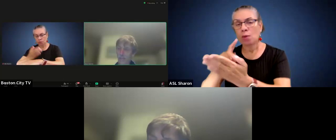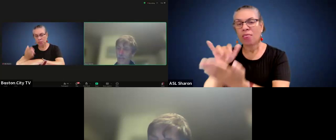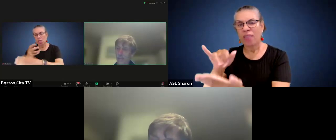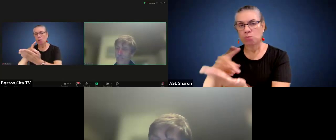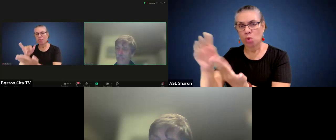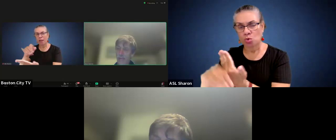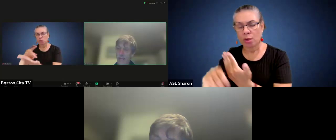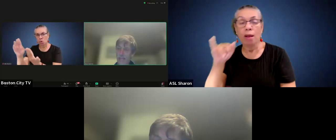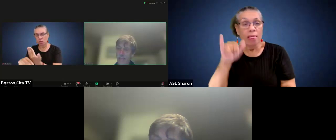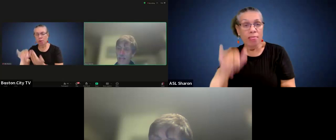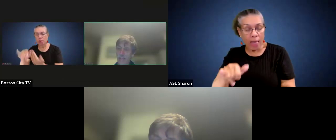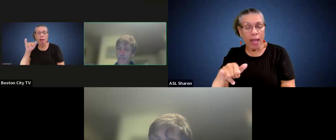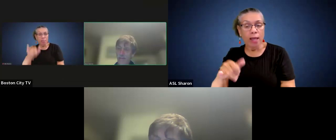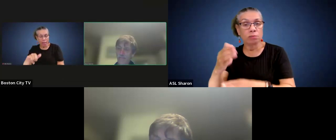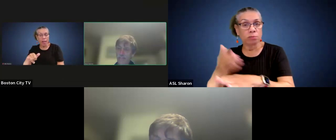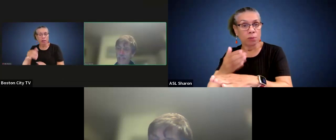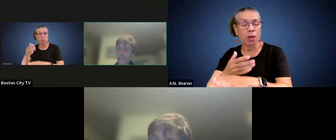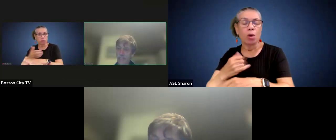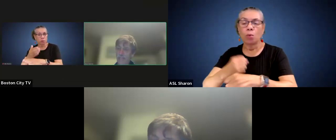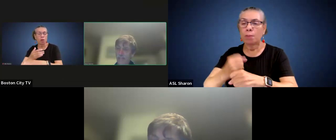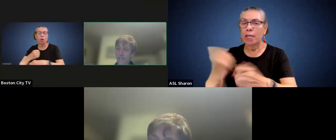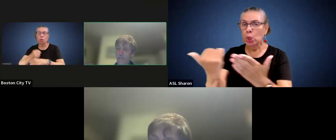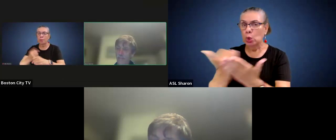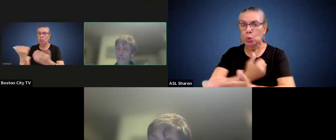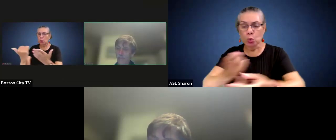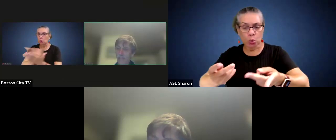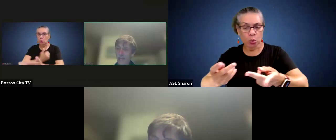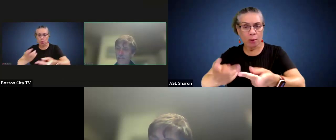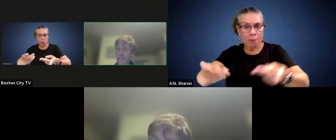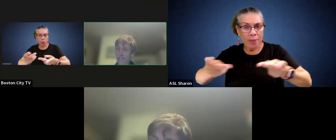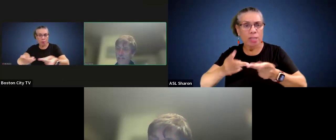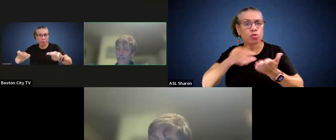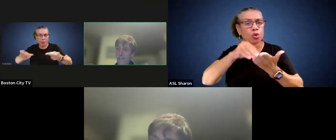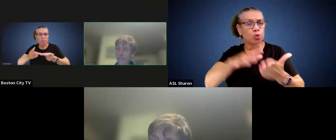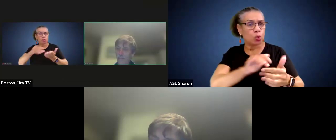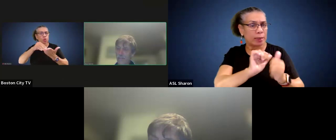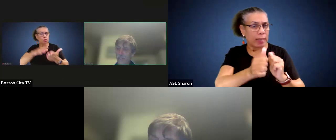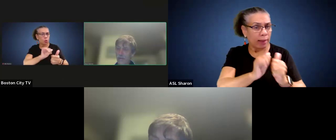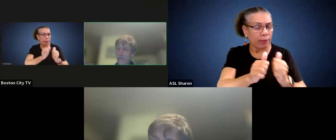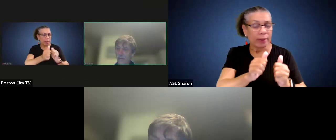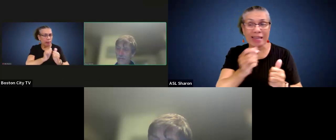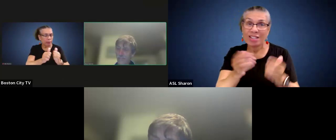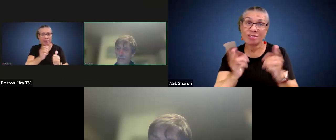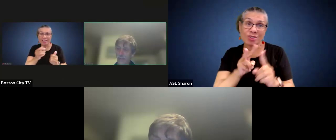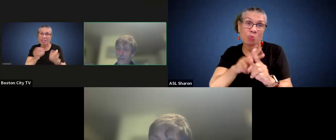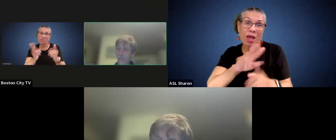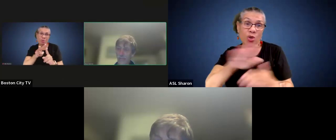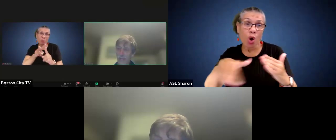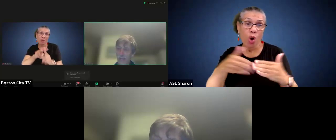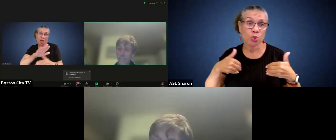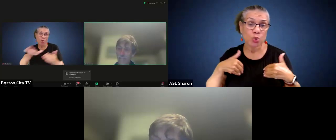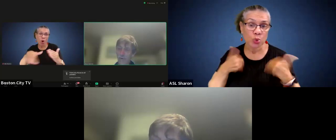will provide a new facility which student athletes and youth in general with a